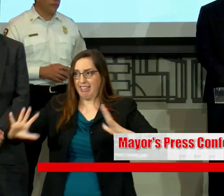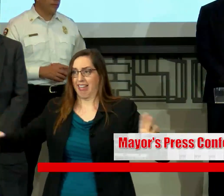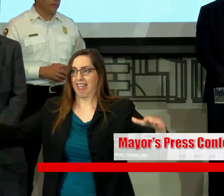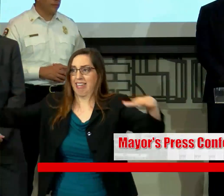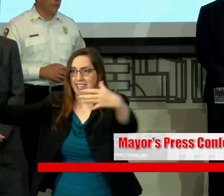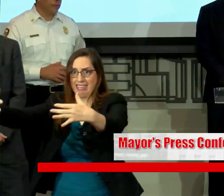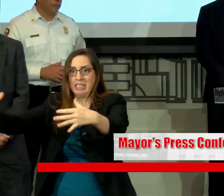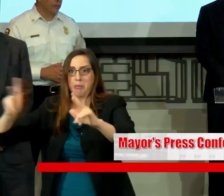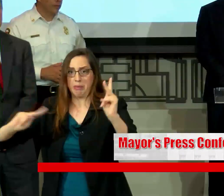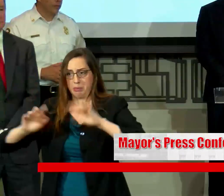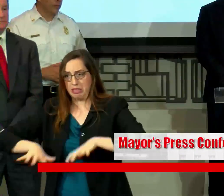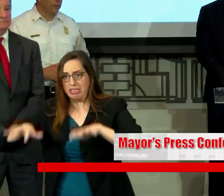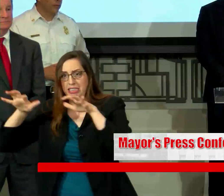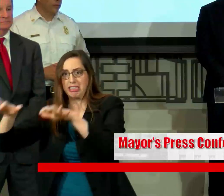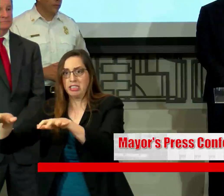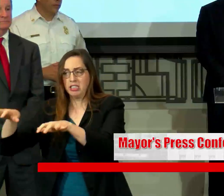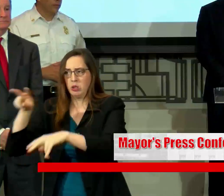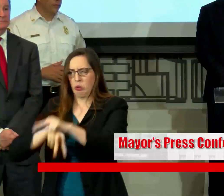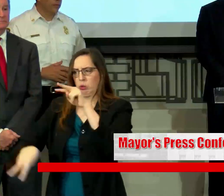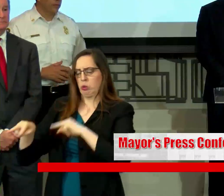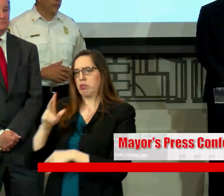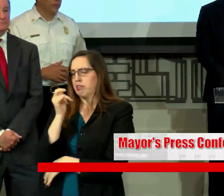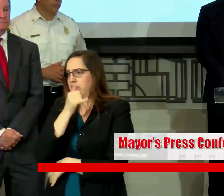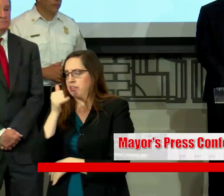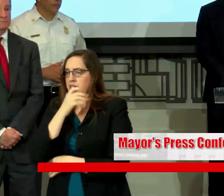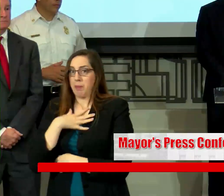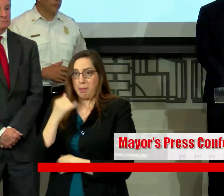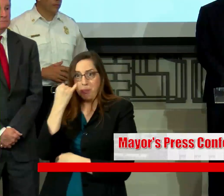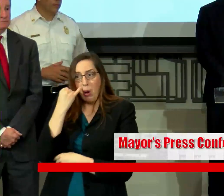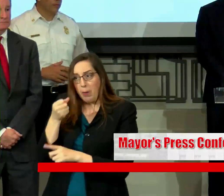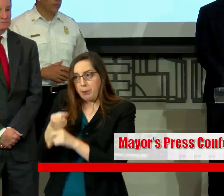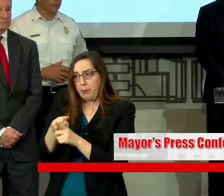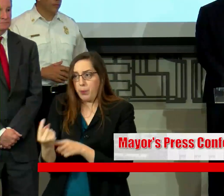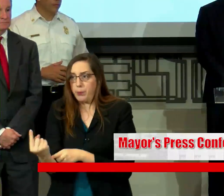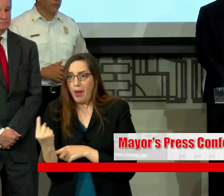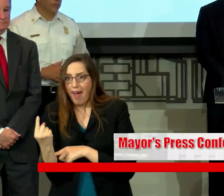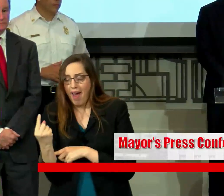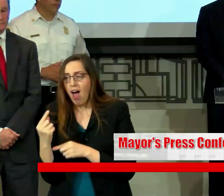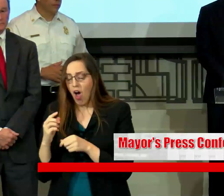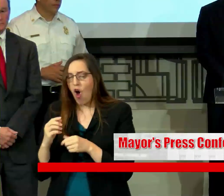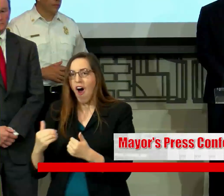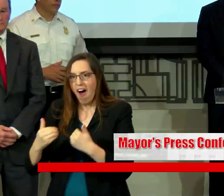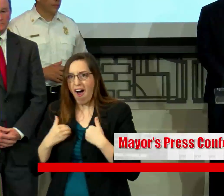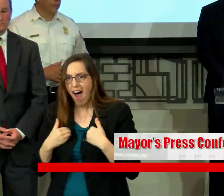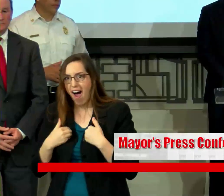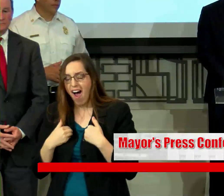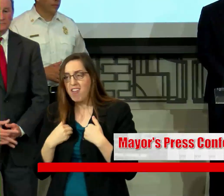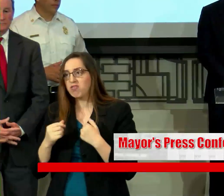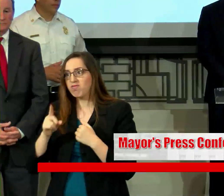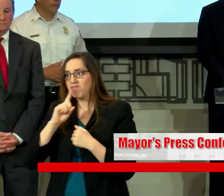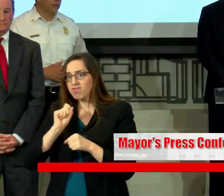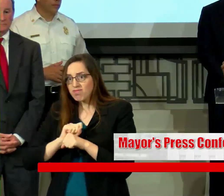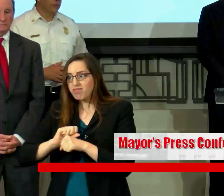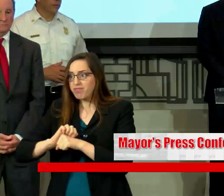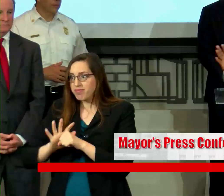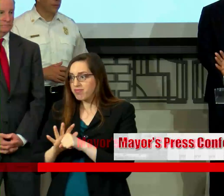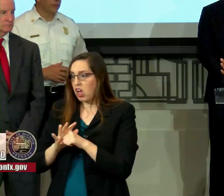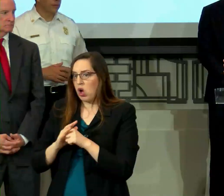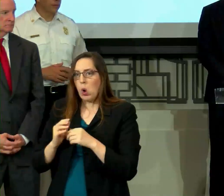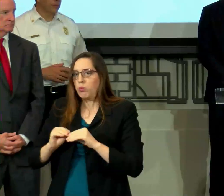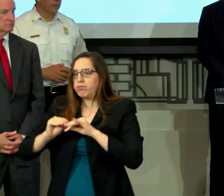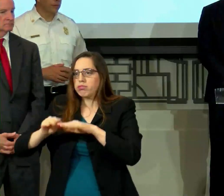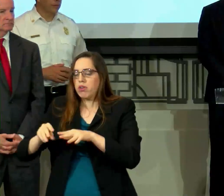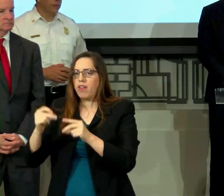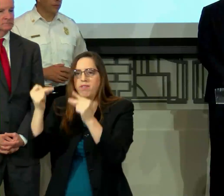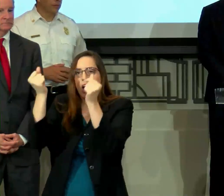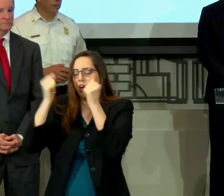grouped in a large setting, because one person that is exposed with a confirmed case can